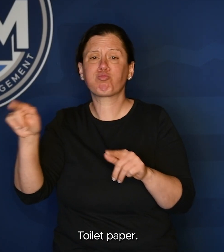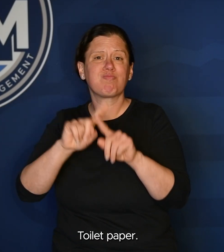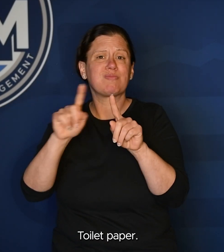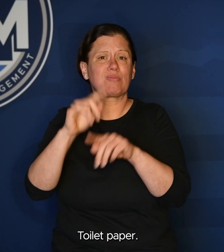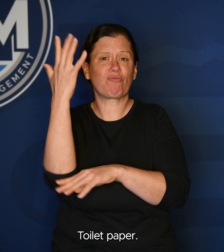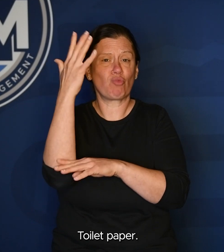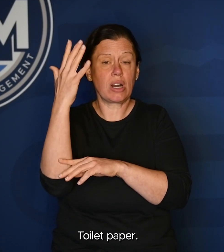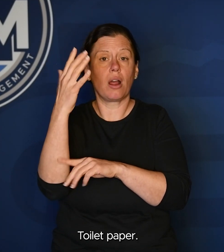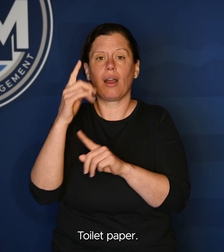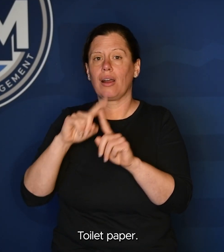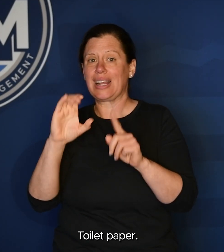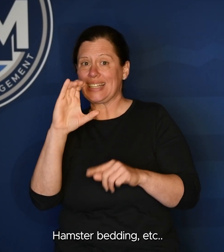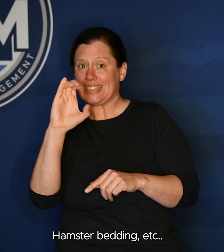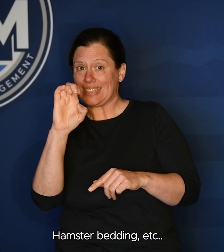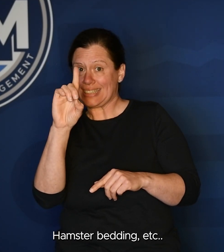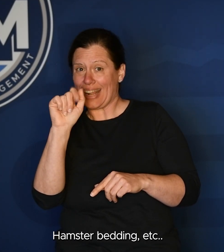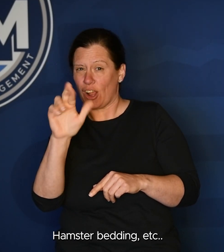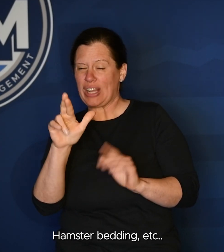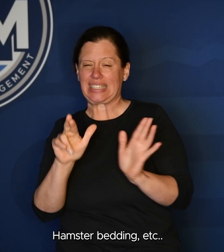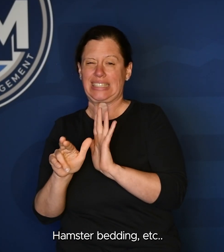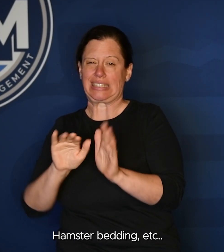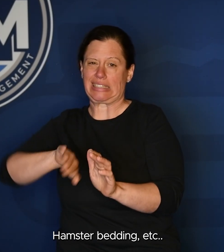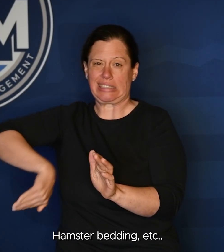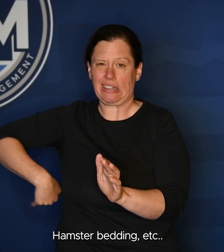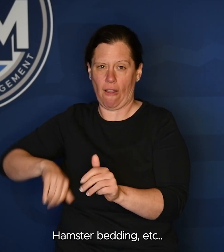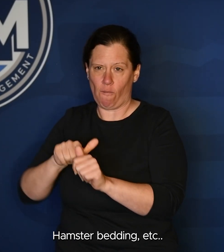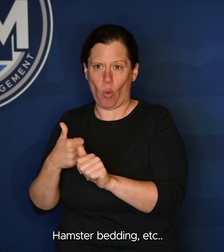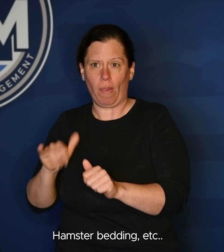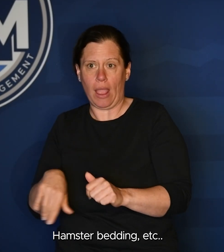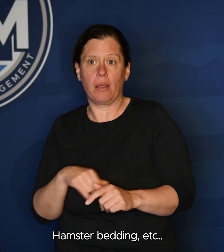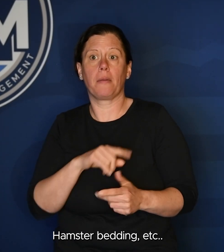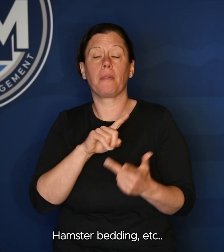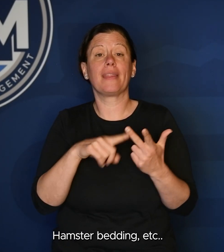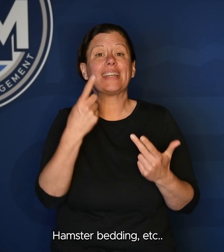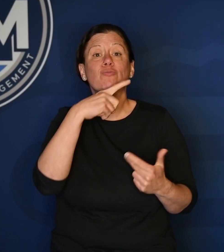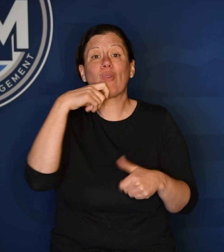toilet paper, hamster bedding, etc.